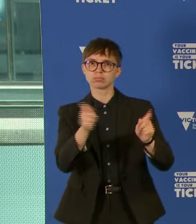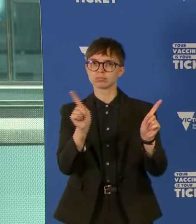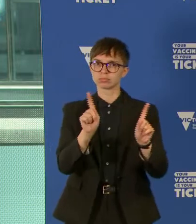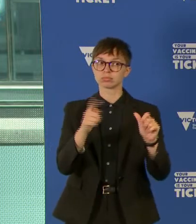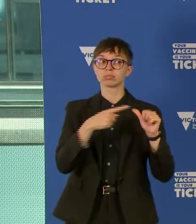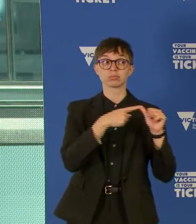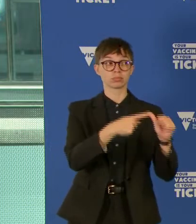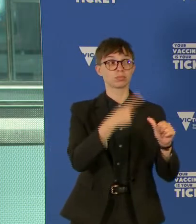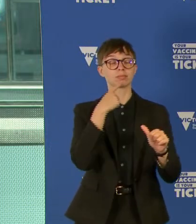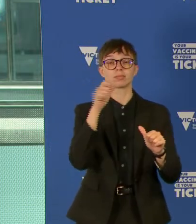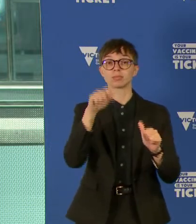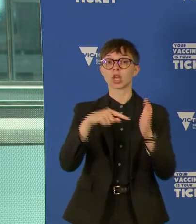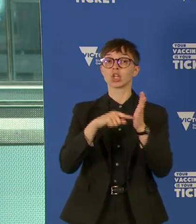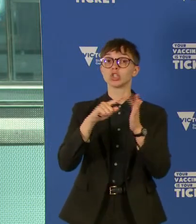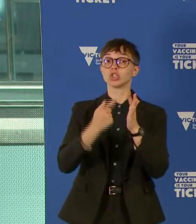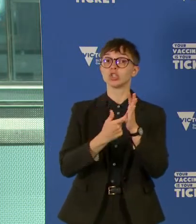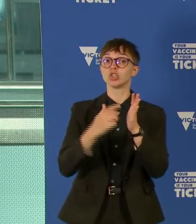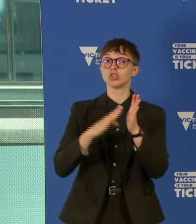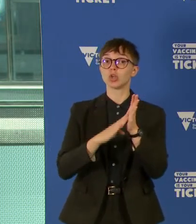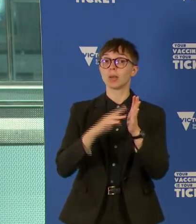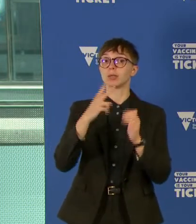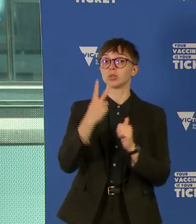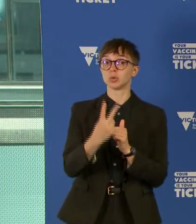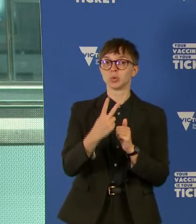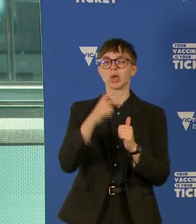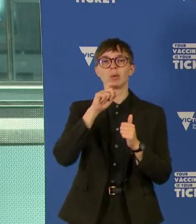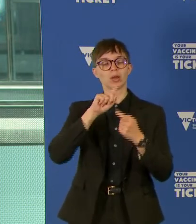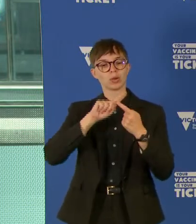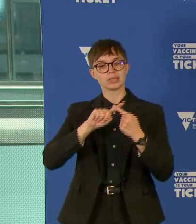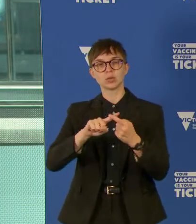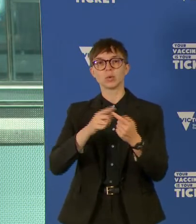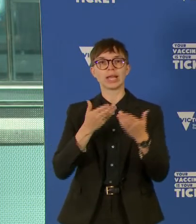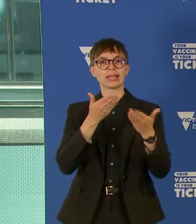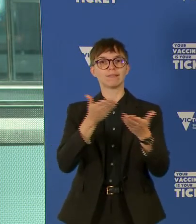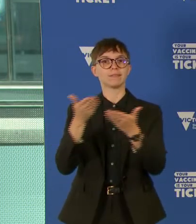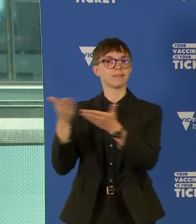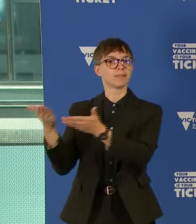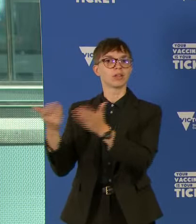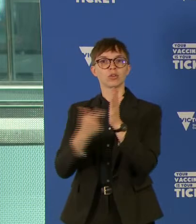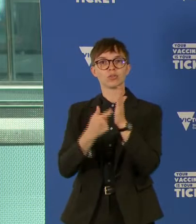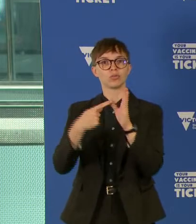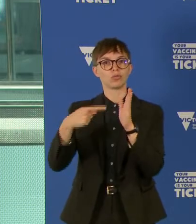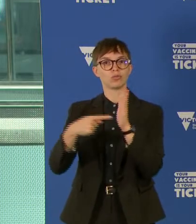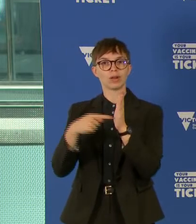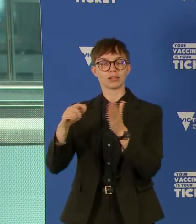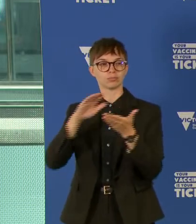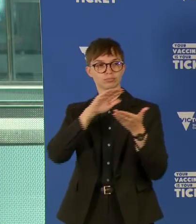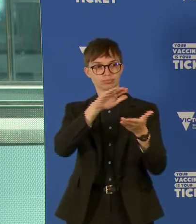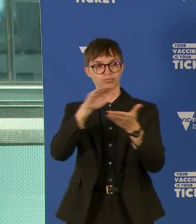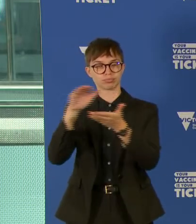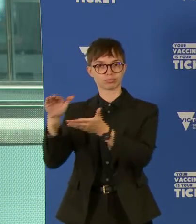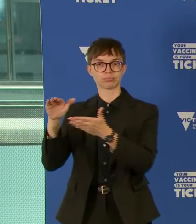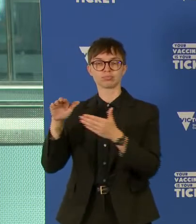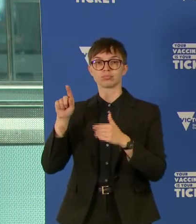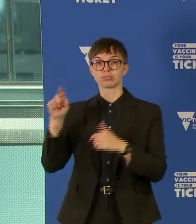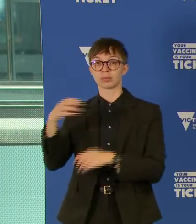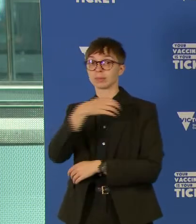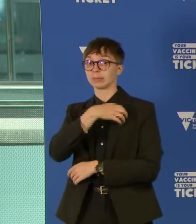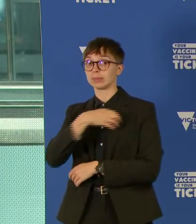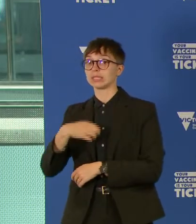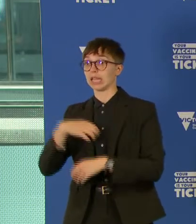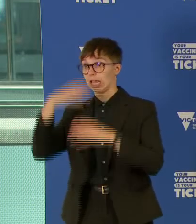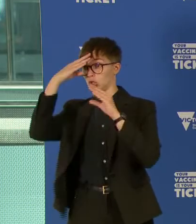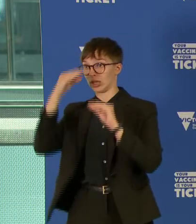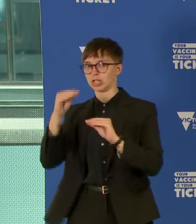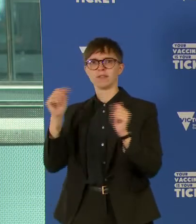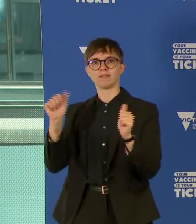we'll continue to distribute rapid antigen tests through the education system. He made that announcement before the break for